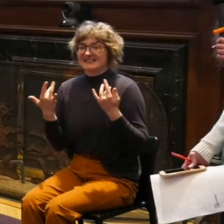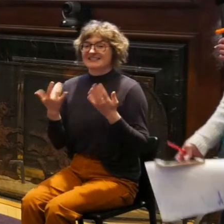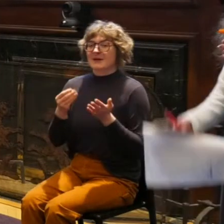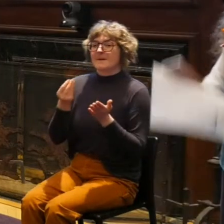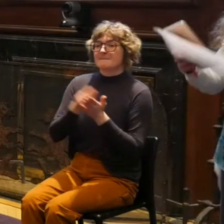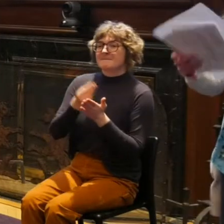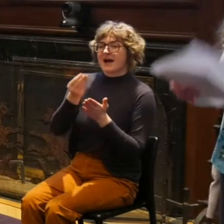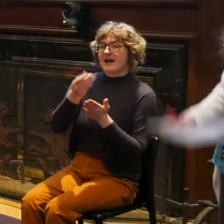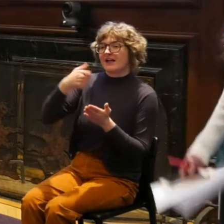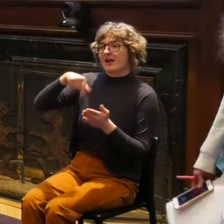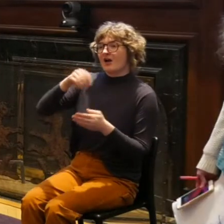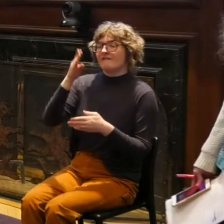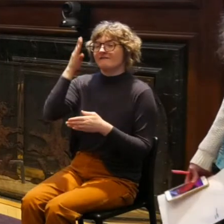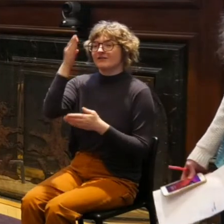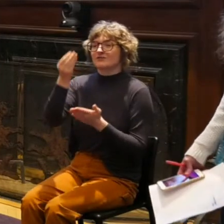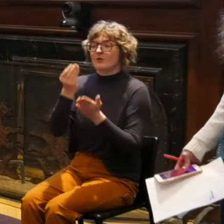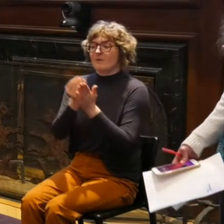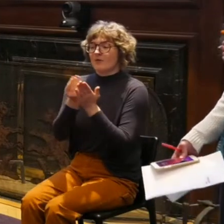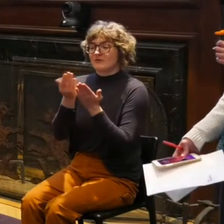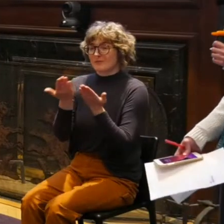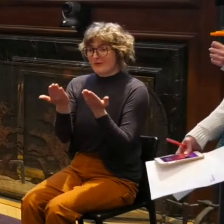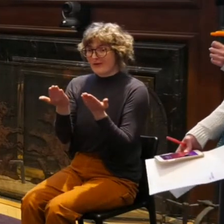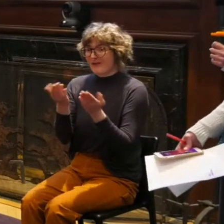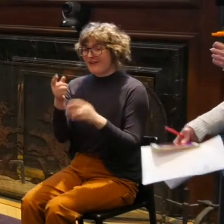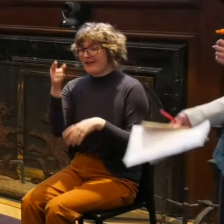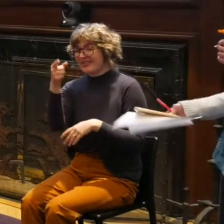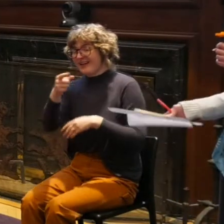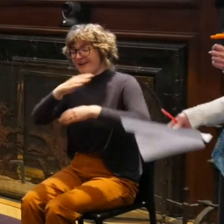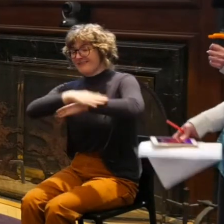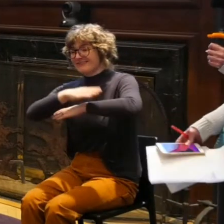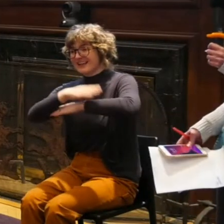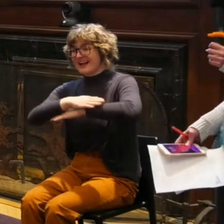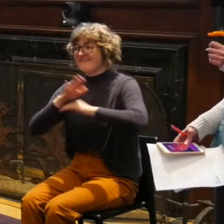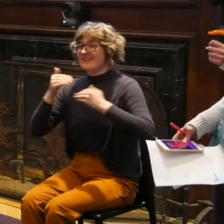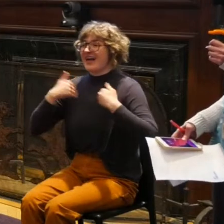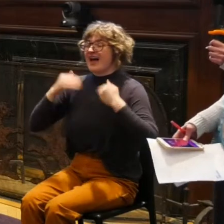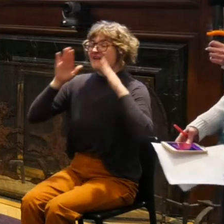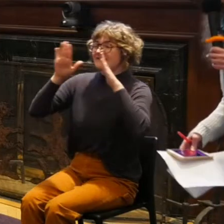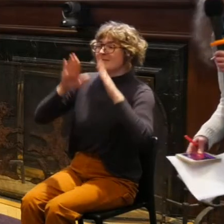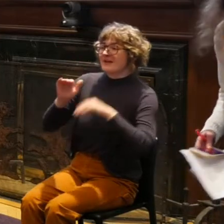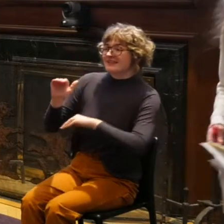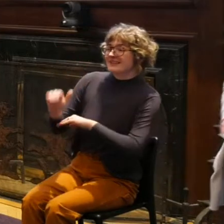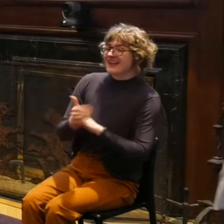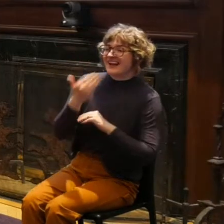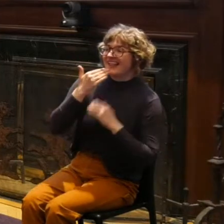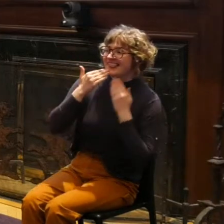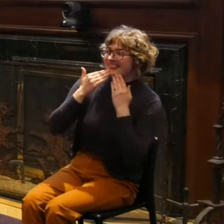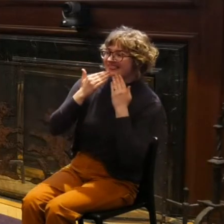have a great night. No, thank you.